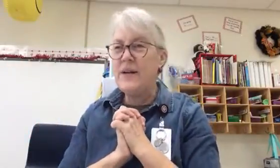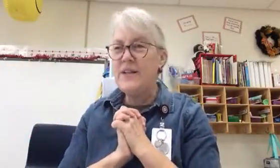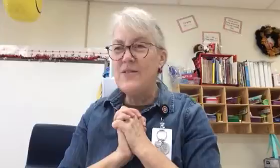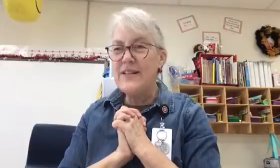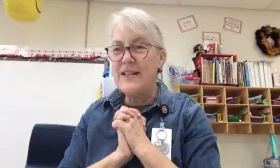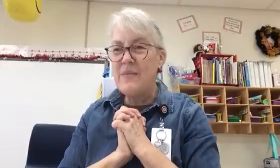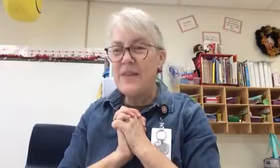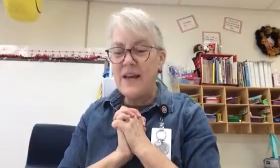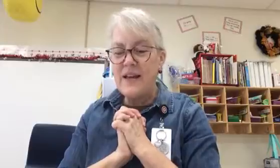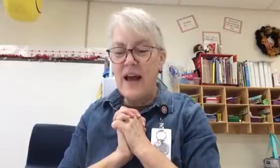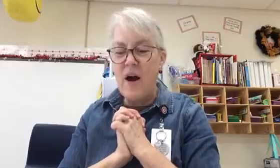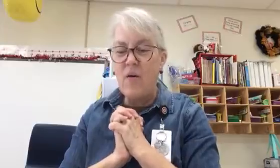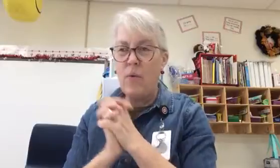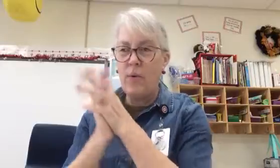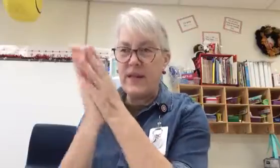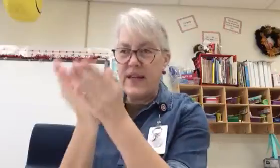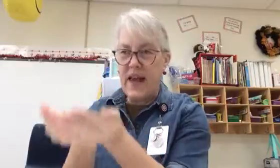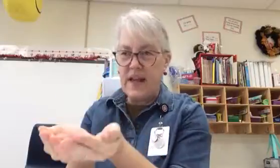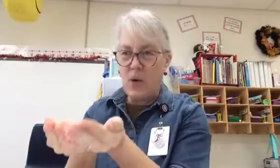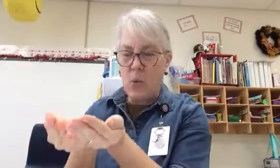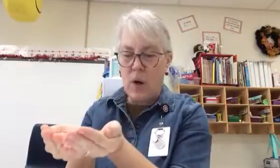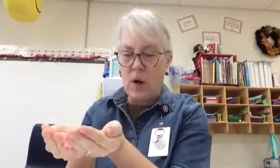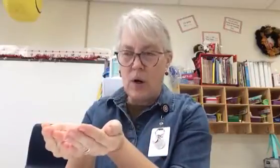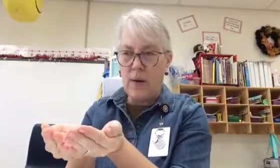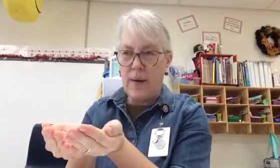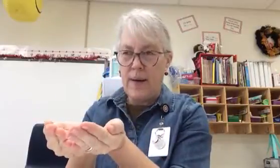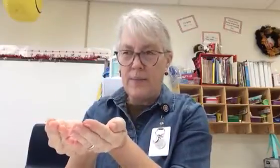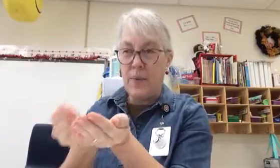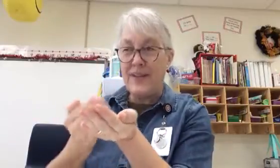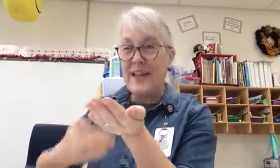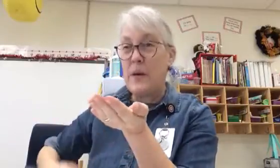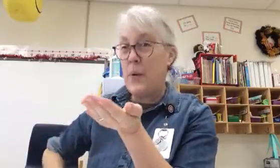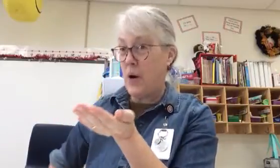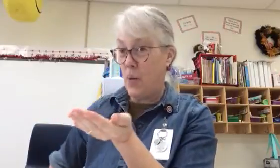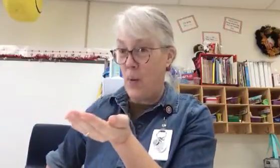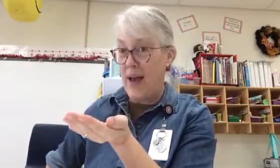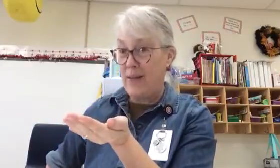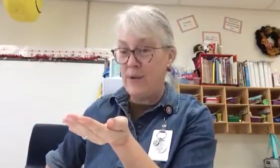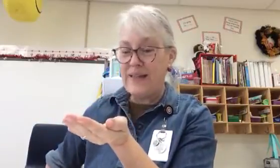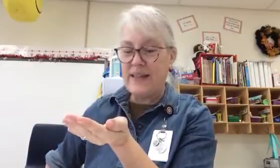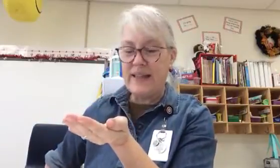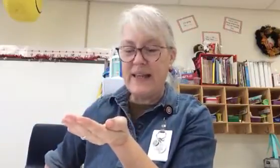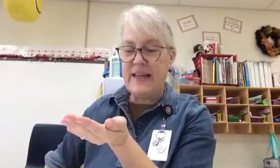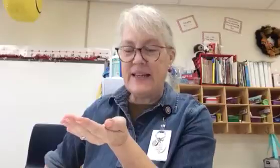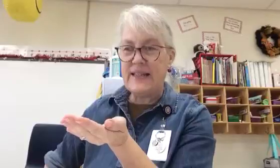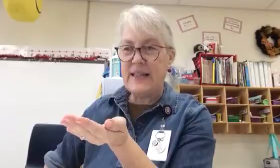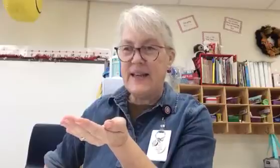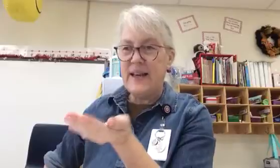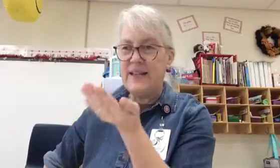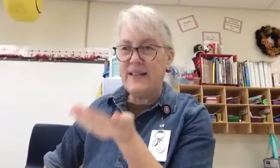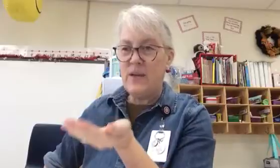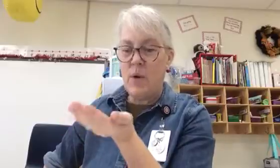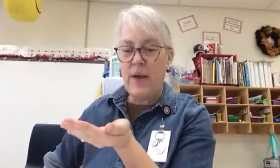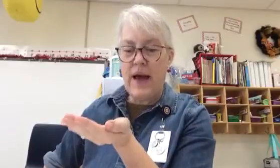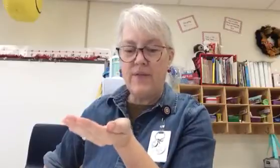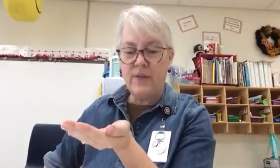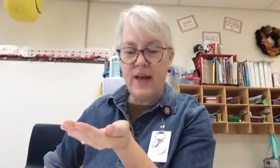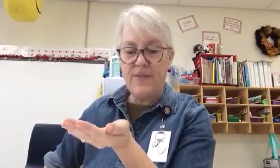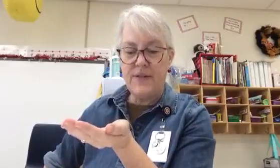we're going to do the same thing now where we take a word but we take a part away. We delete it and see what we have left.